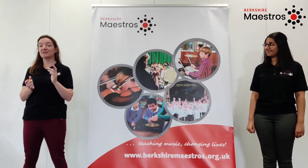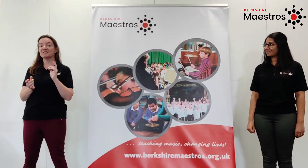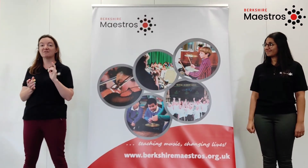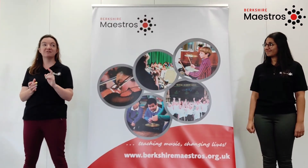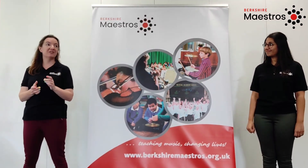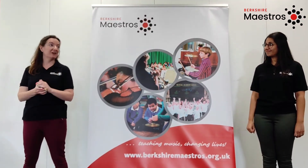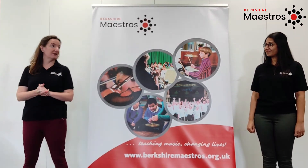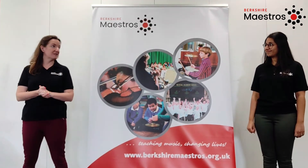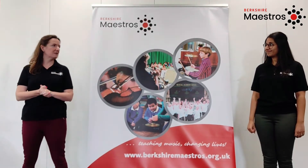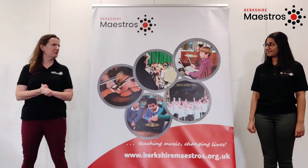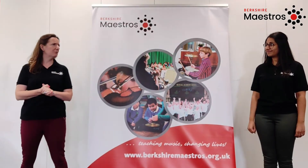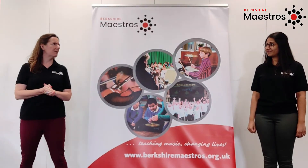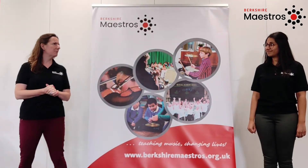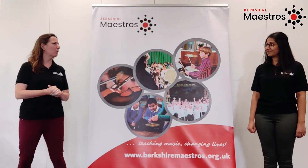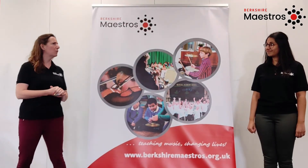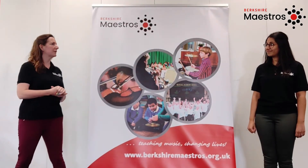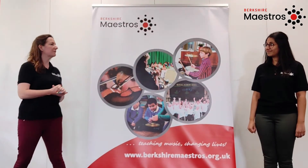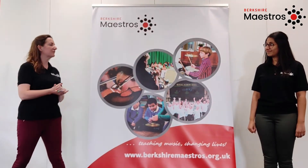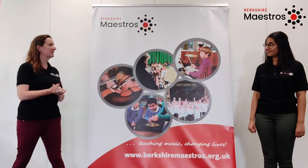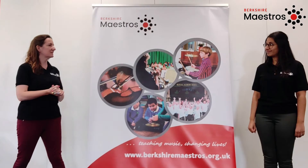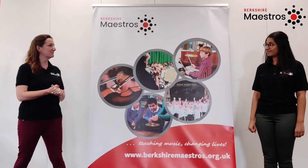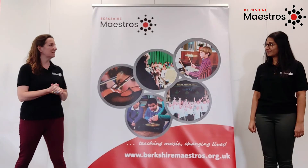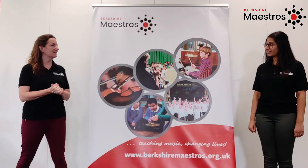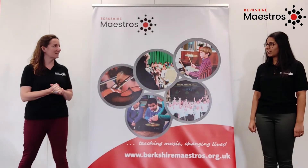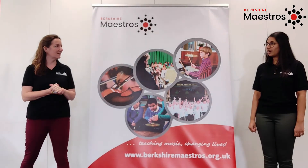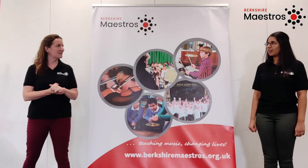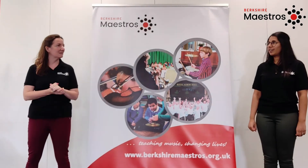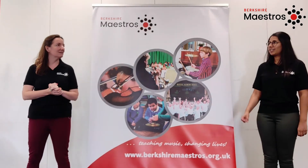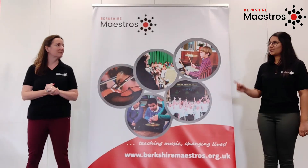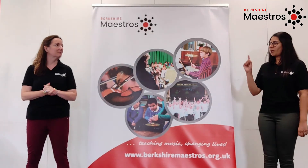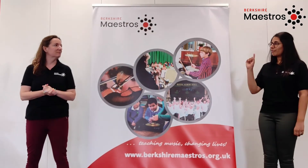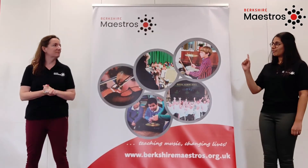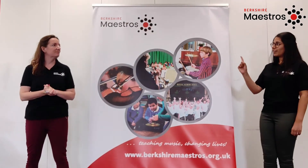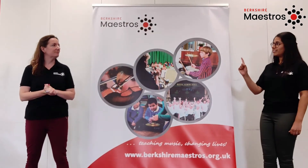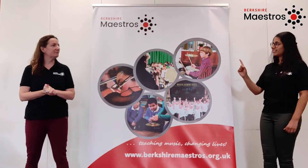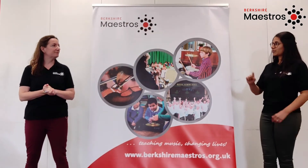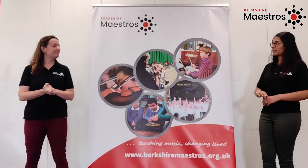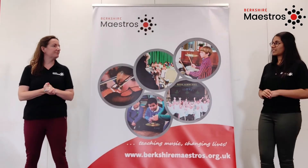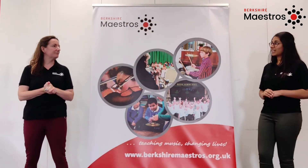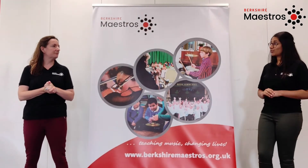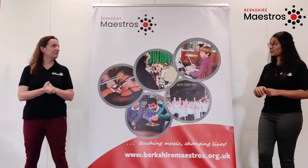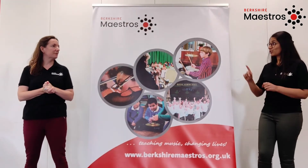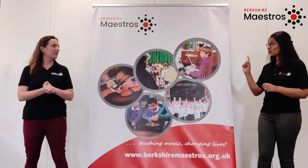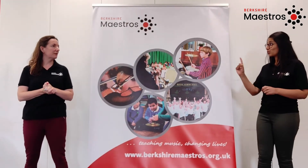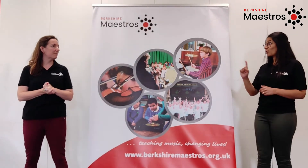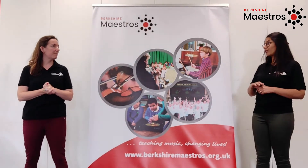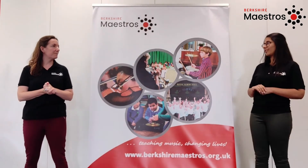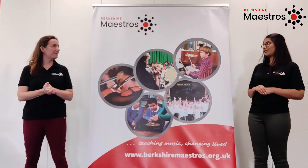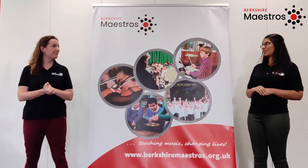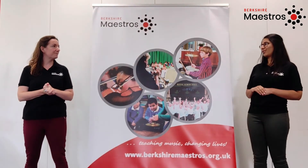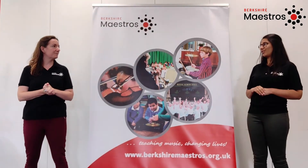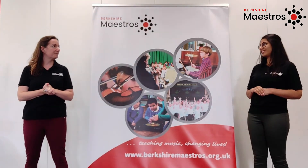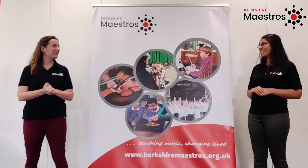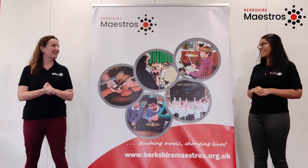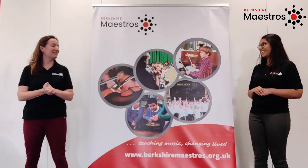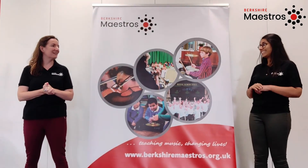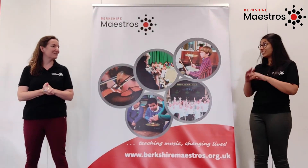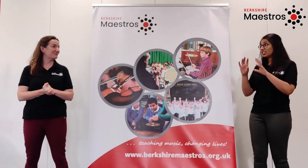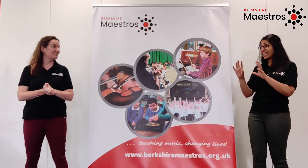first verse. Can you remember what a verse means, Katie? So our verse is something that tells us the story of the song. And it